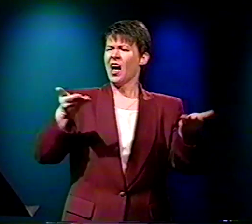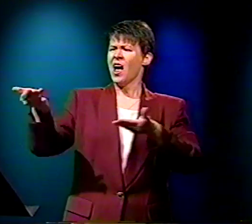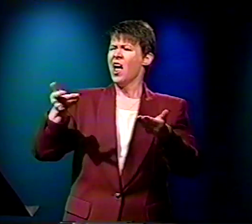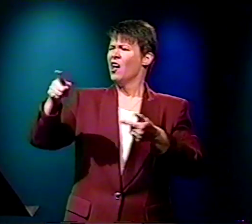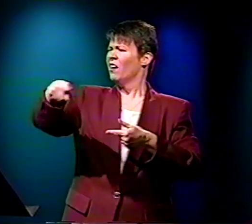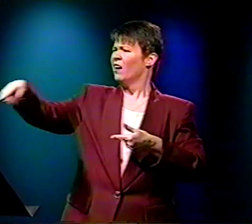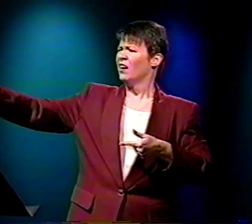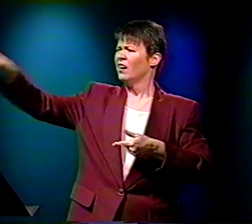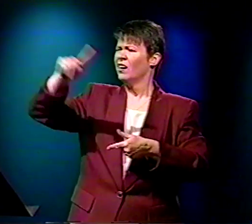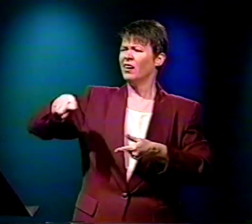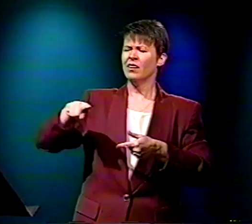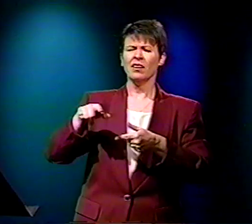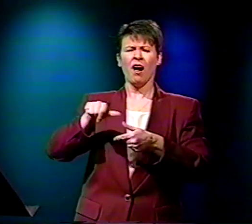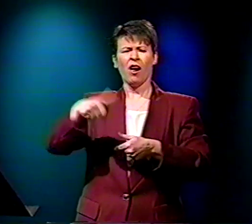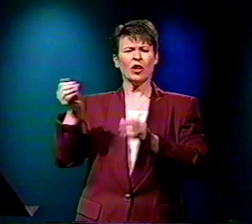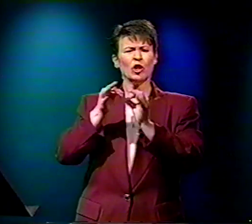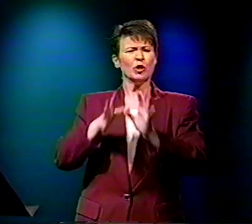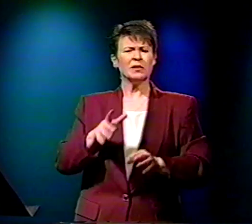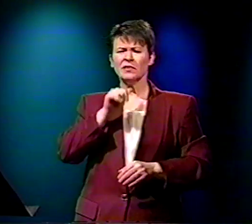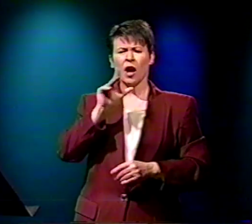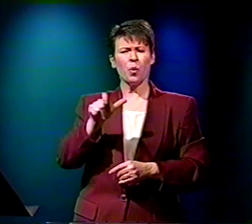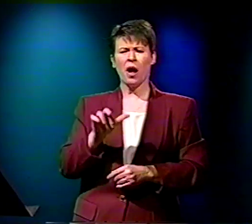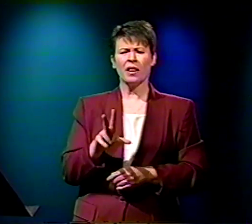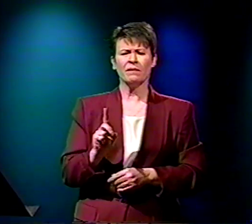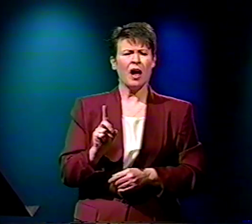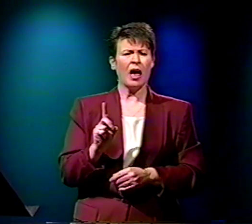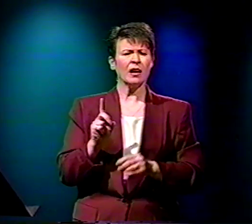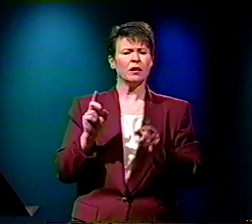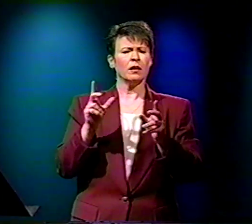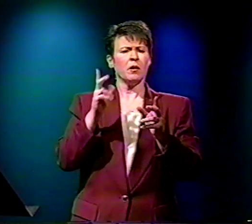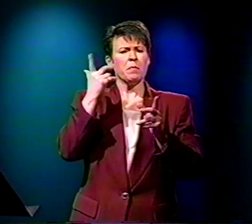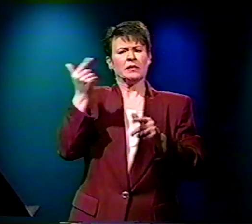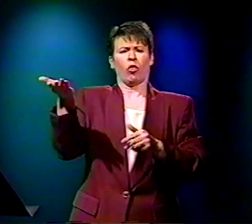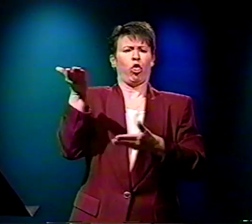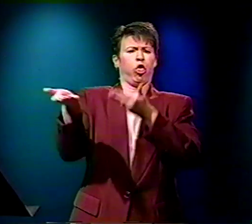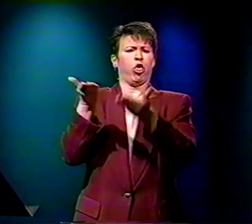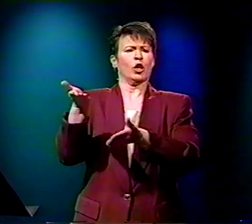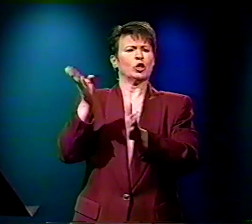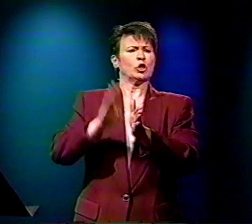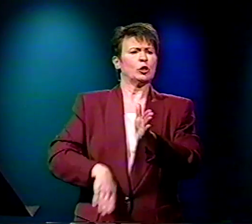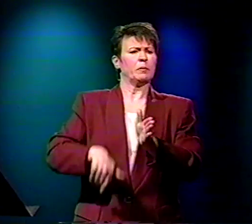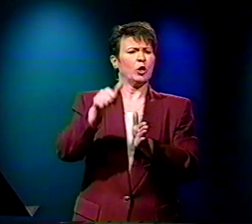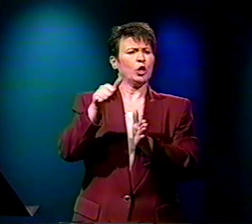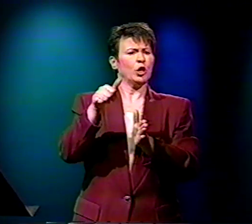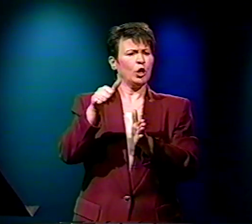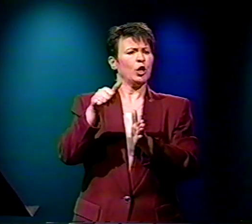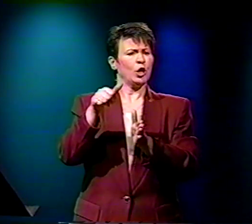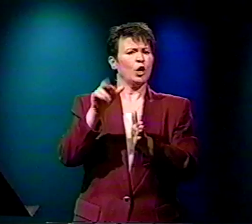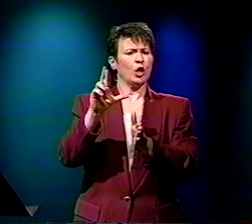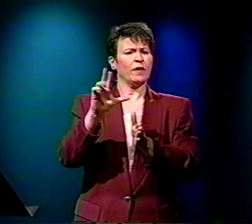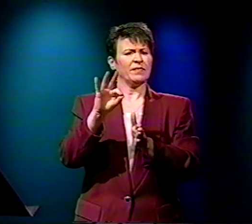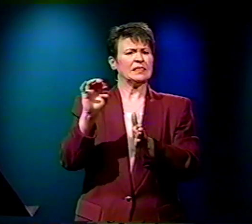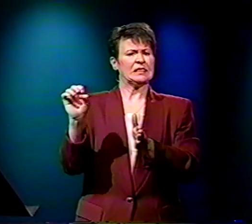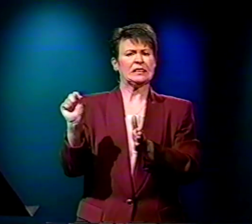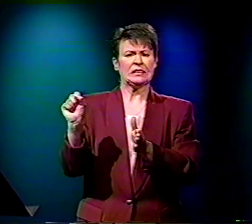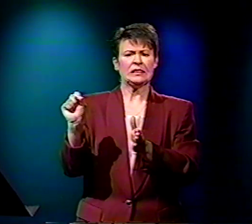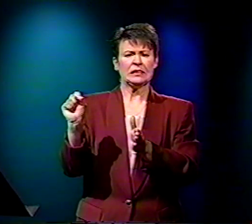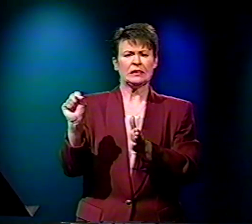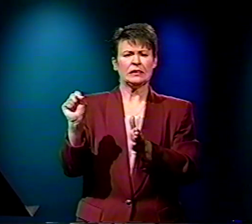do whatever they can. And then here, other interpreters who are not qualified are being hired in those positions instead, simply because they're willing